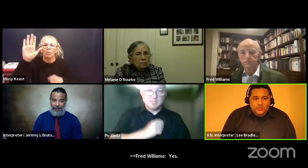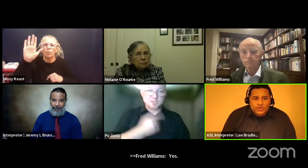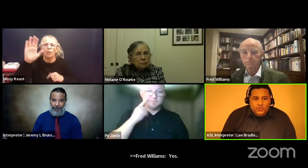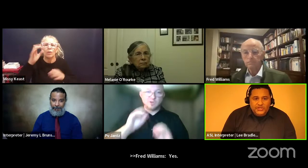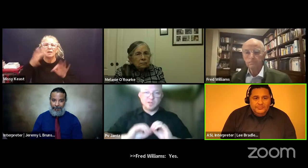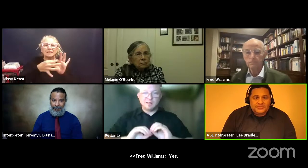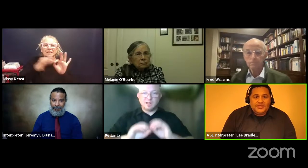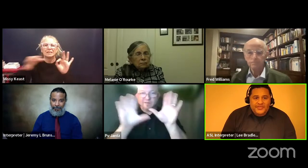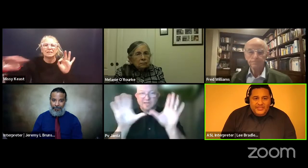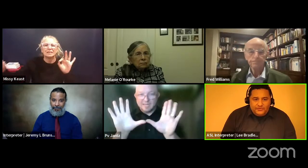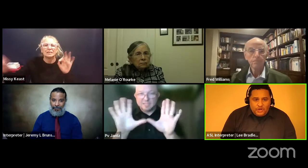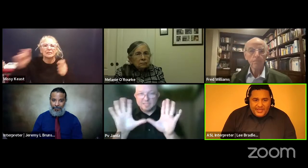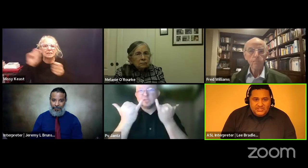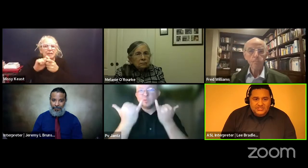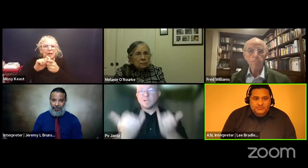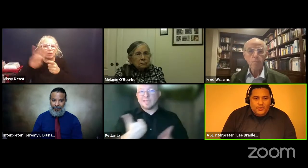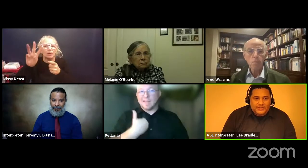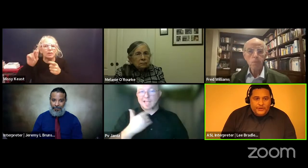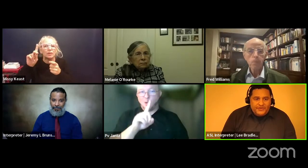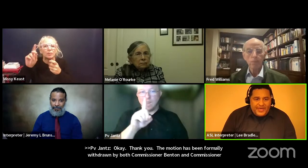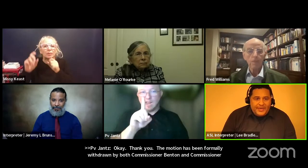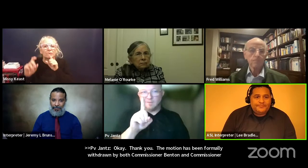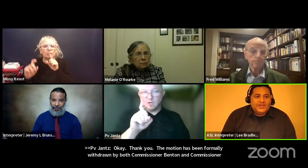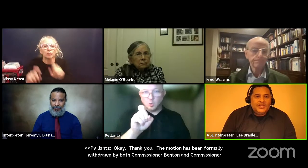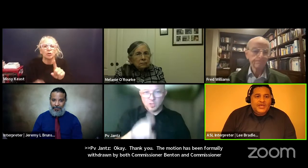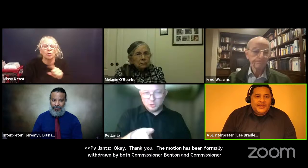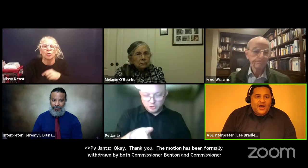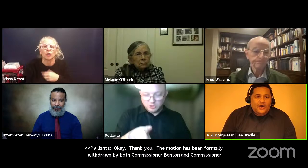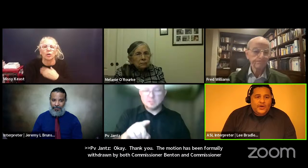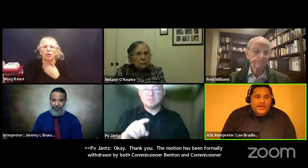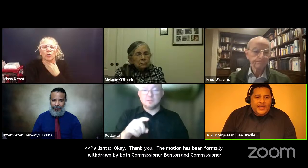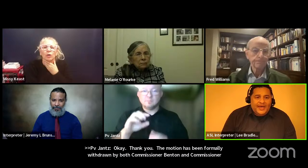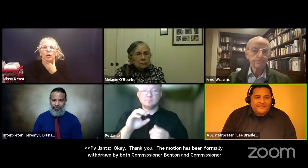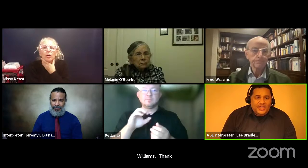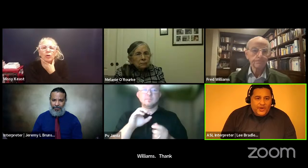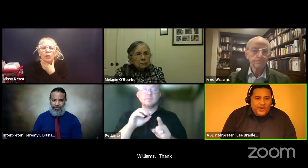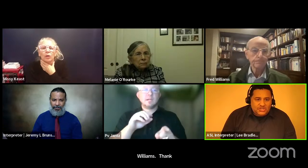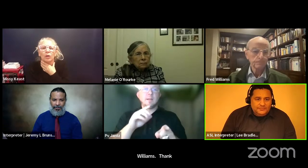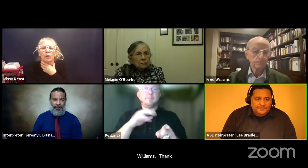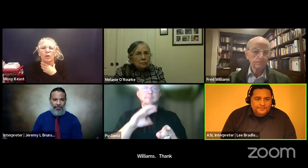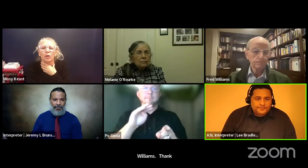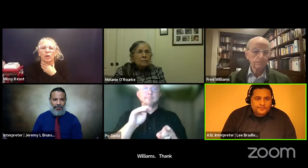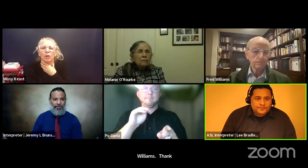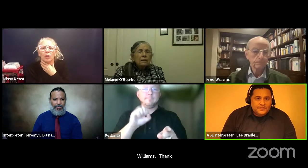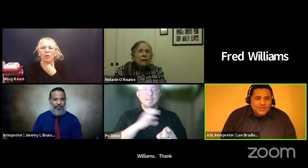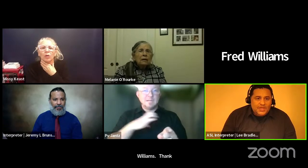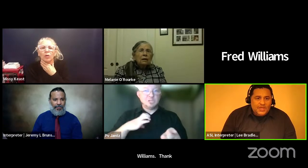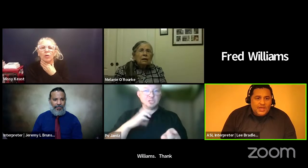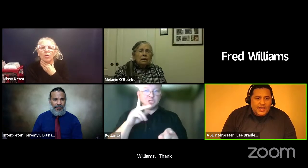Commissioner Williams. Thank you for your patience while we clarify that. Now, have a question.